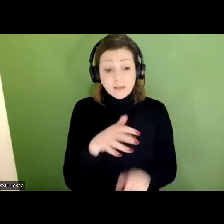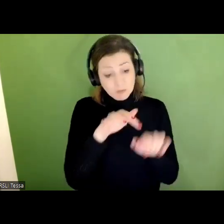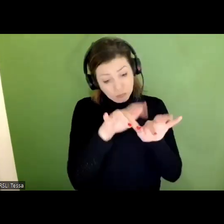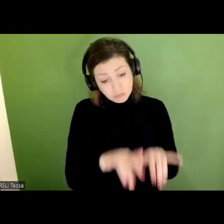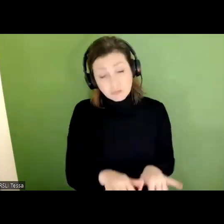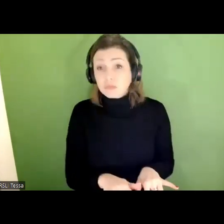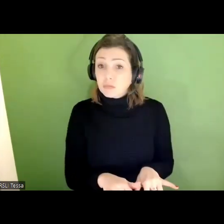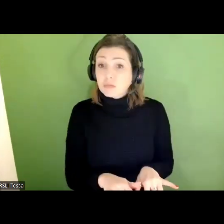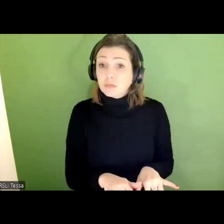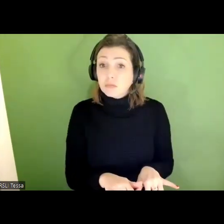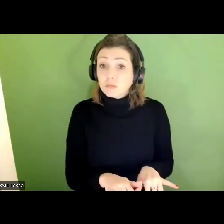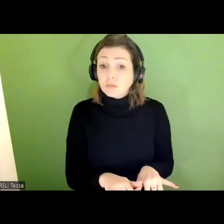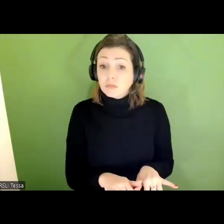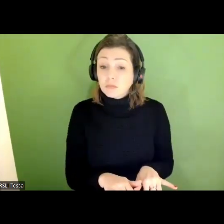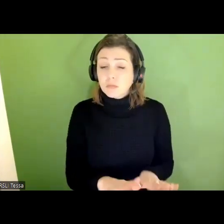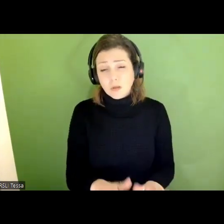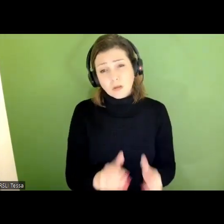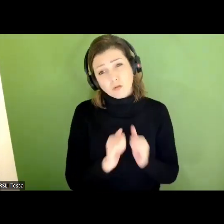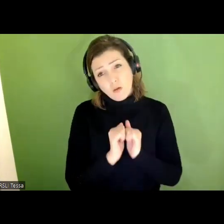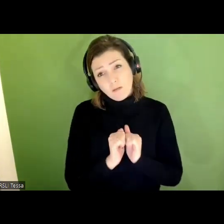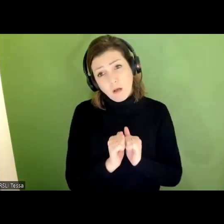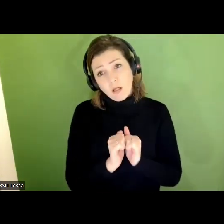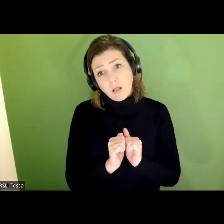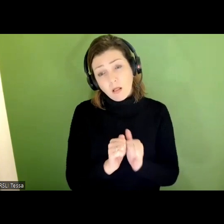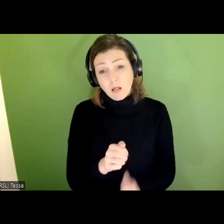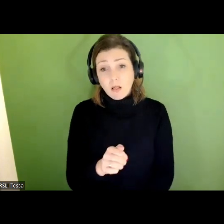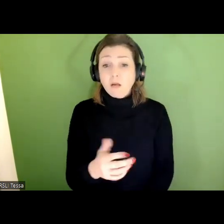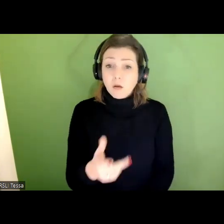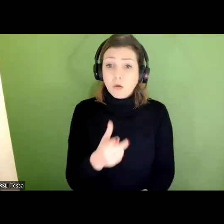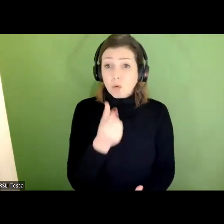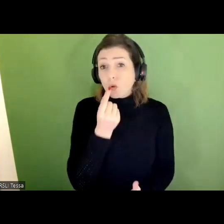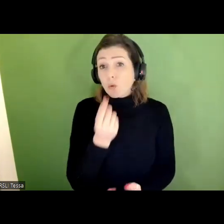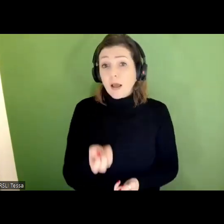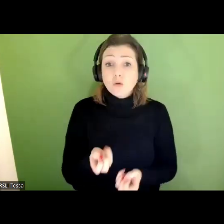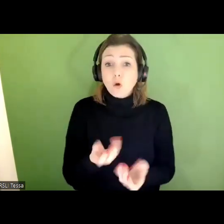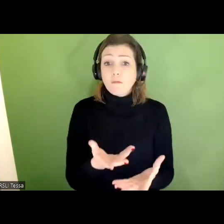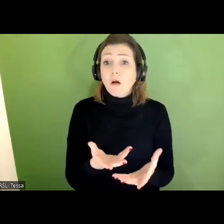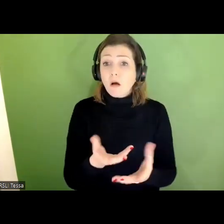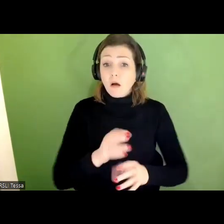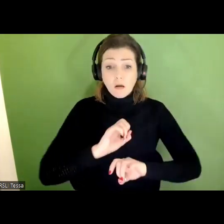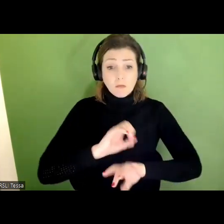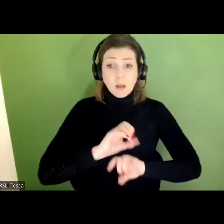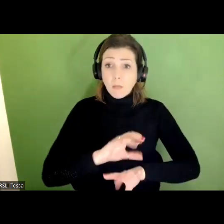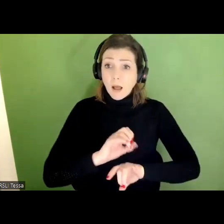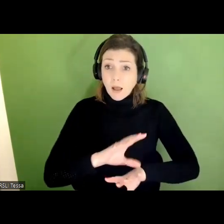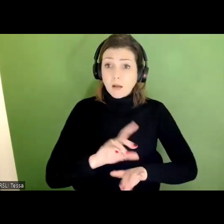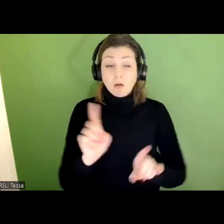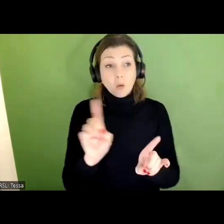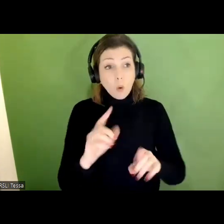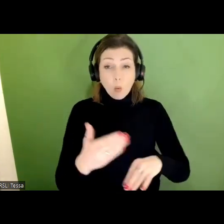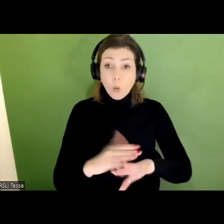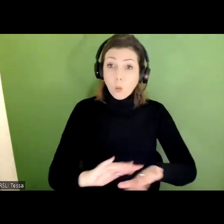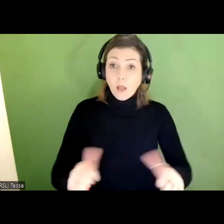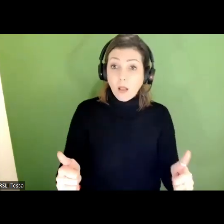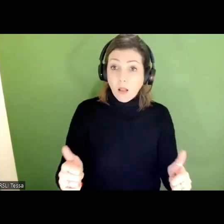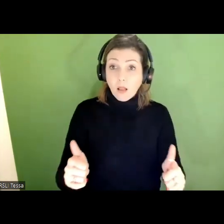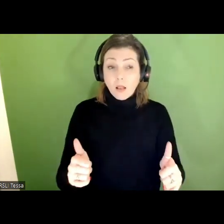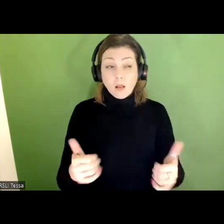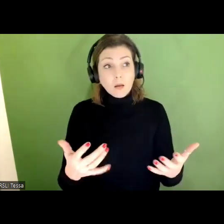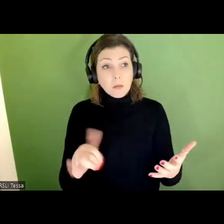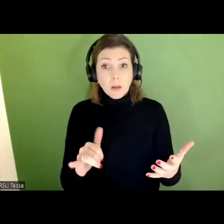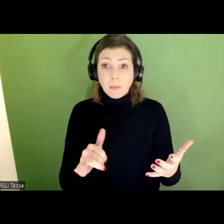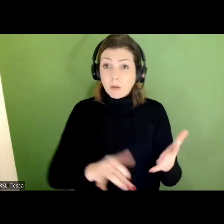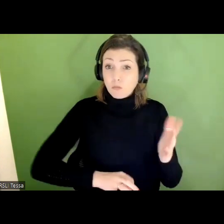be hugely grateful. And you can offer suggestions about what worked really well in this session and what we could have